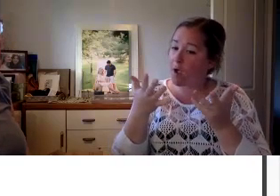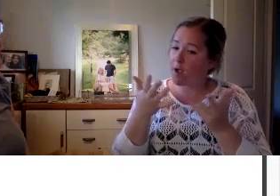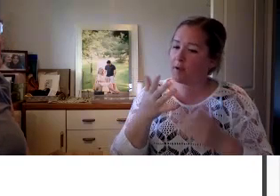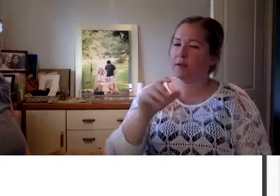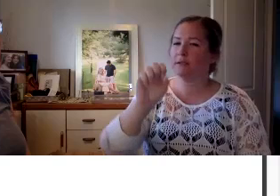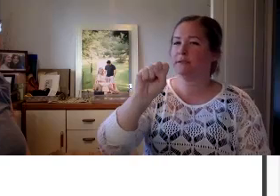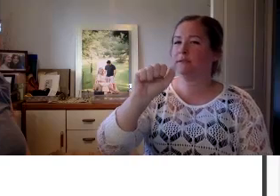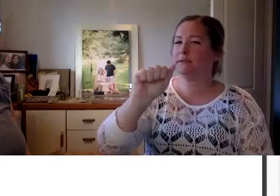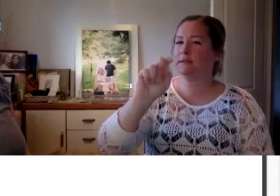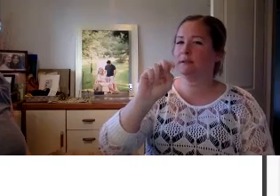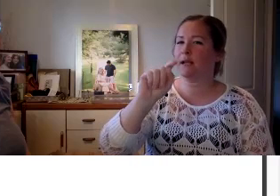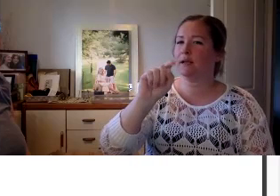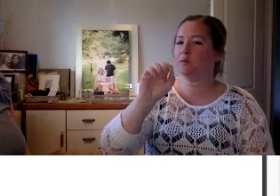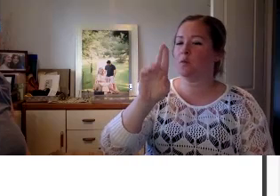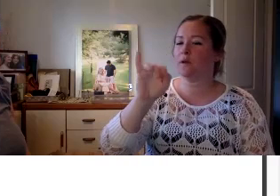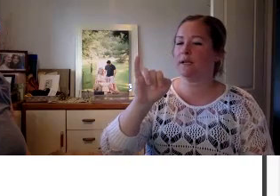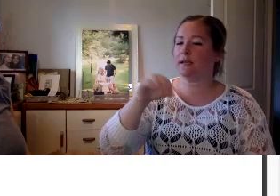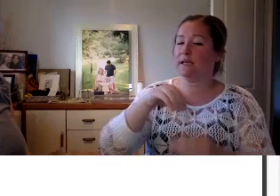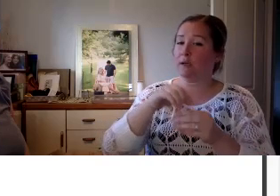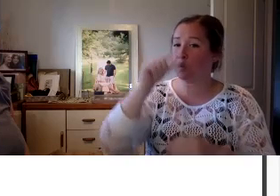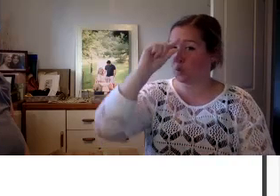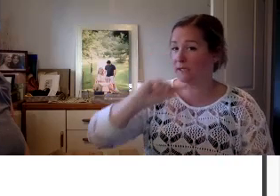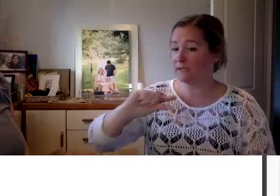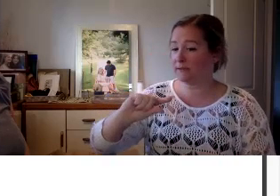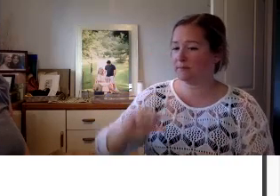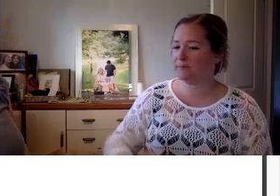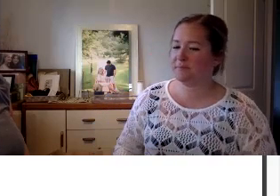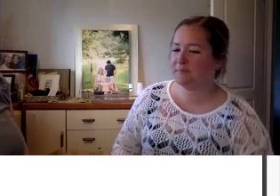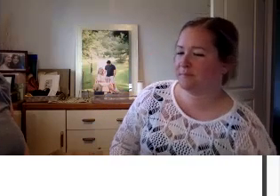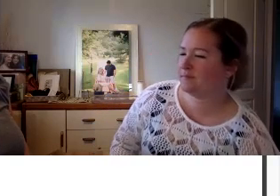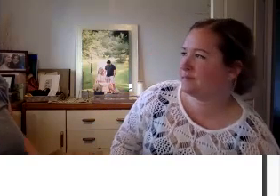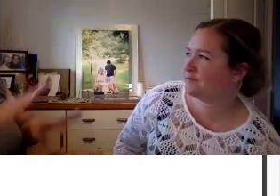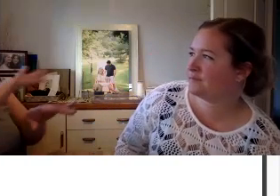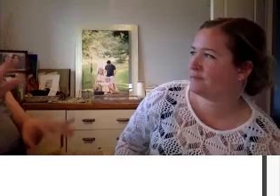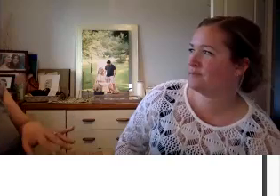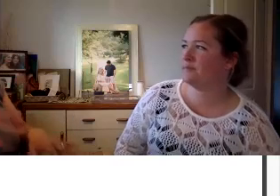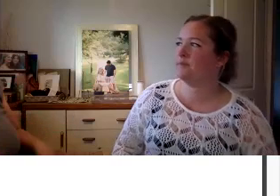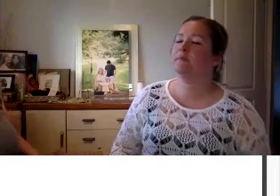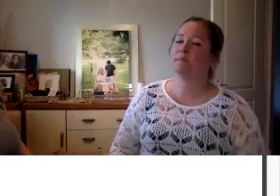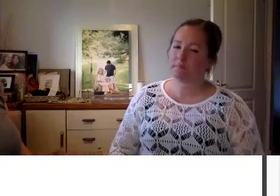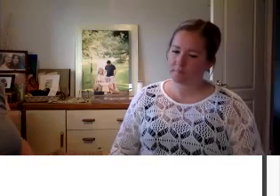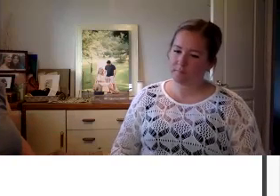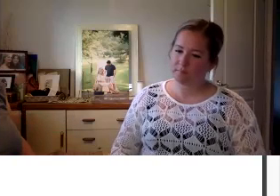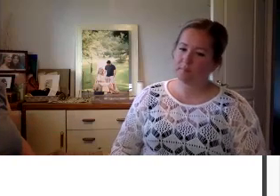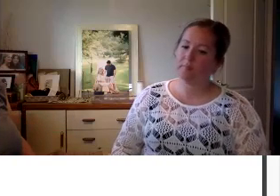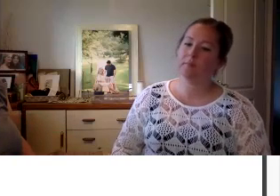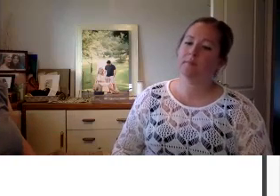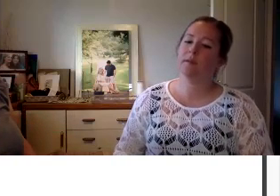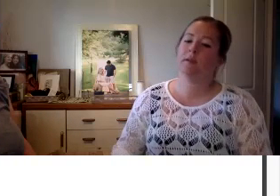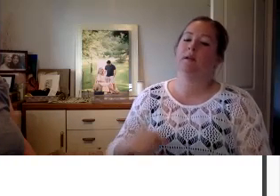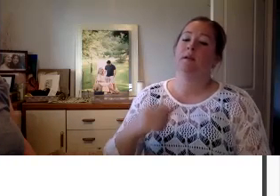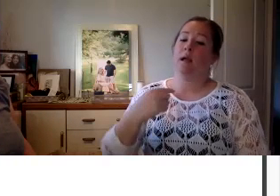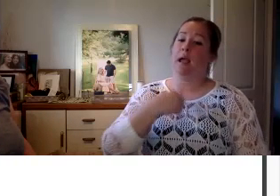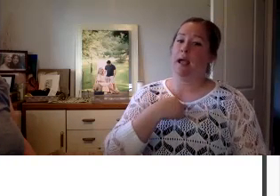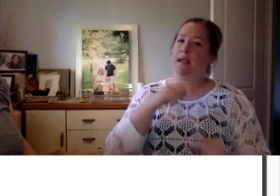favorite places is what? Santorini in Greece. So you have to finger spell all that.